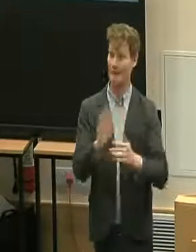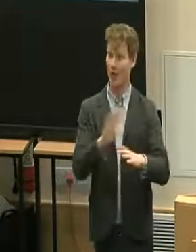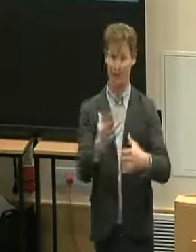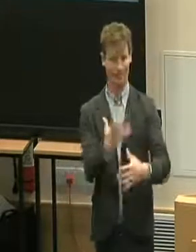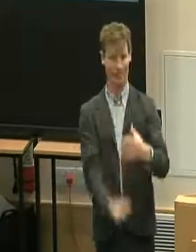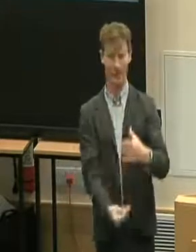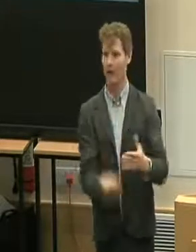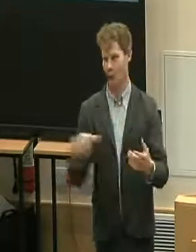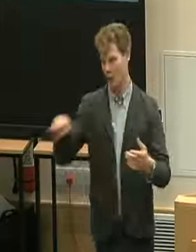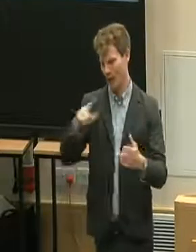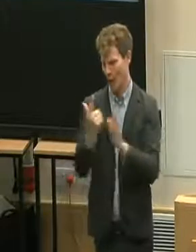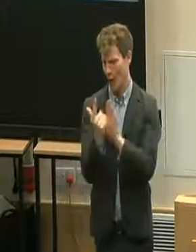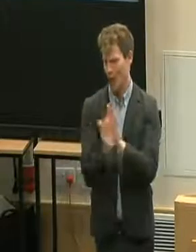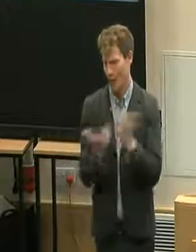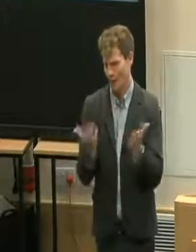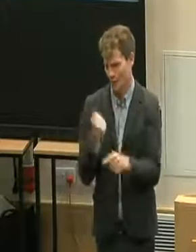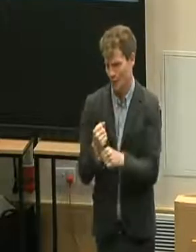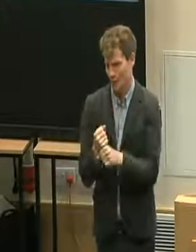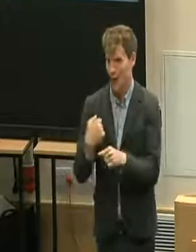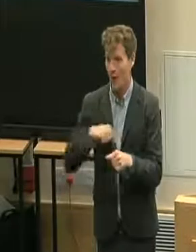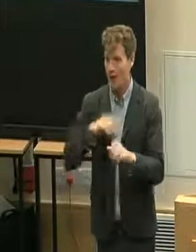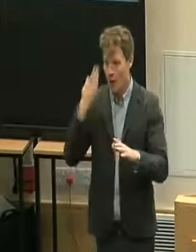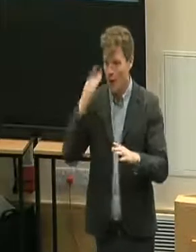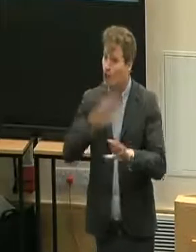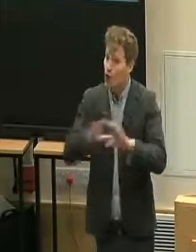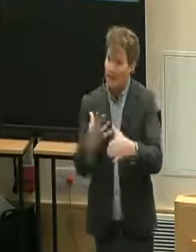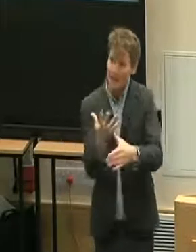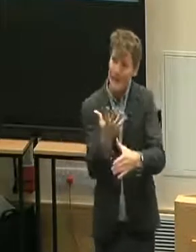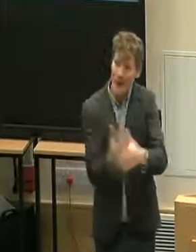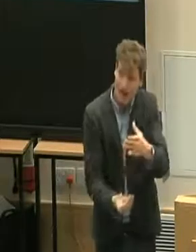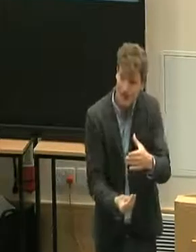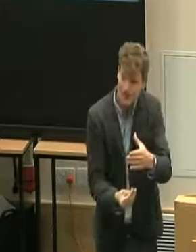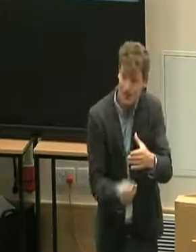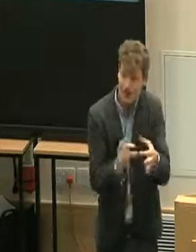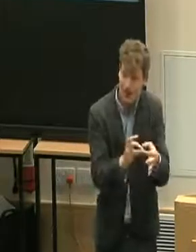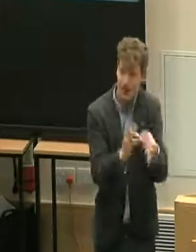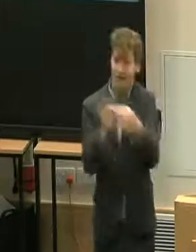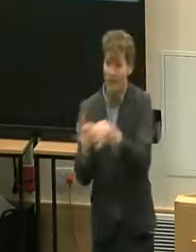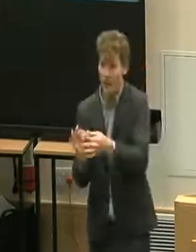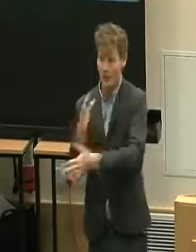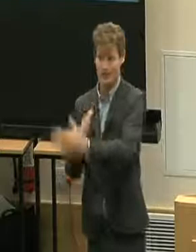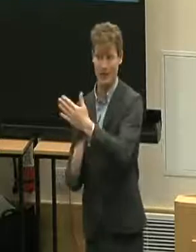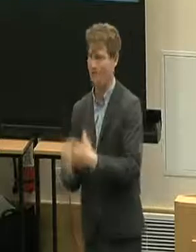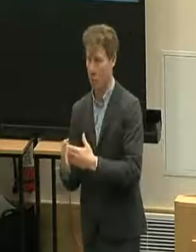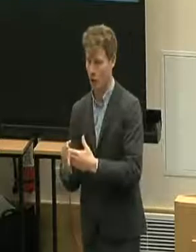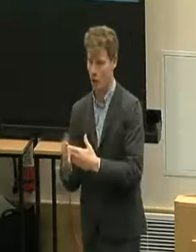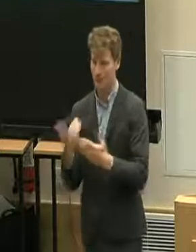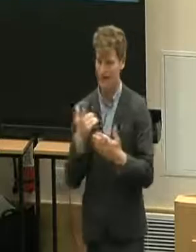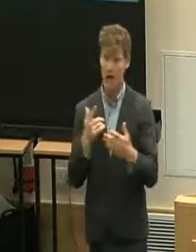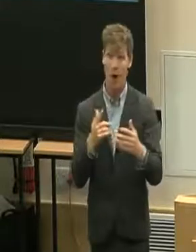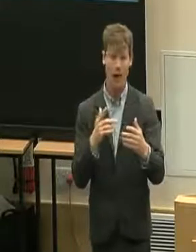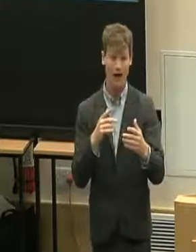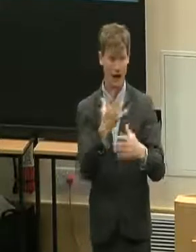we know that it's not the impairment that causes disability, it is the perception of